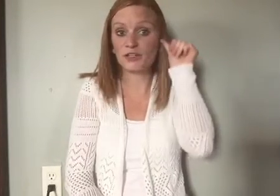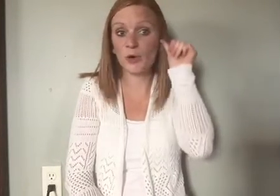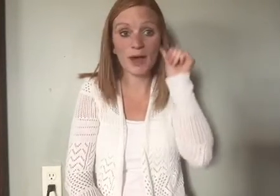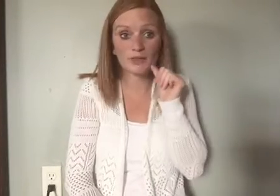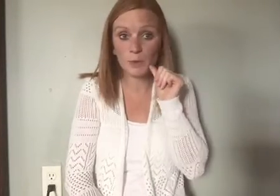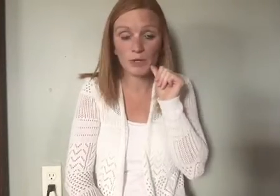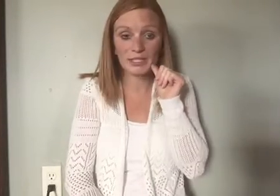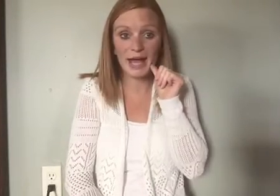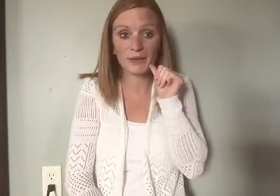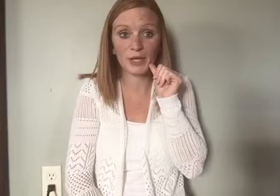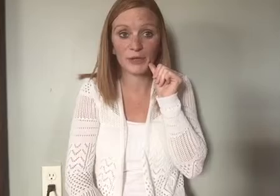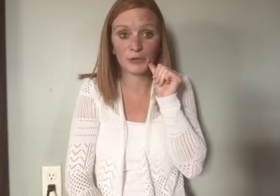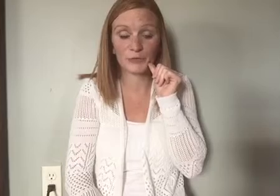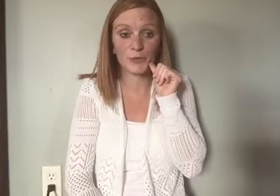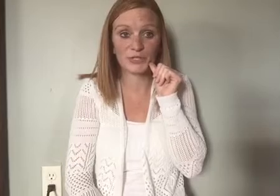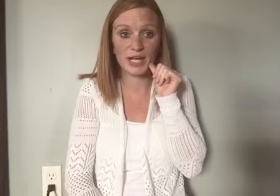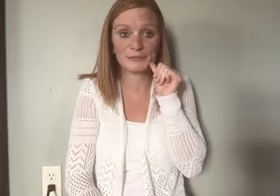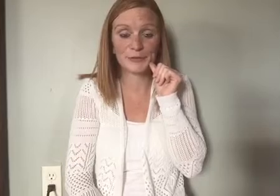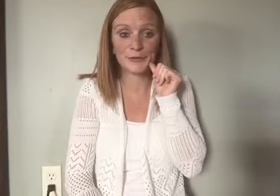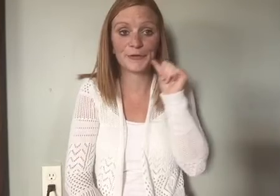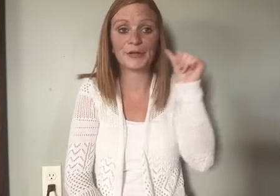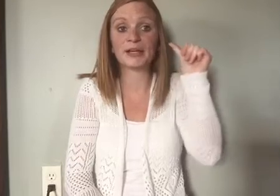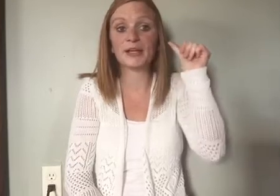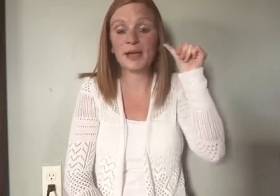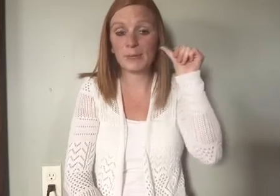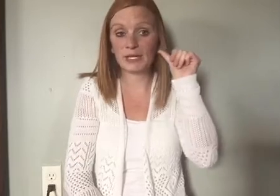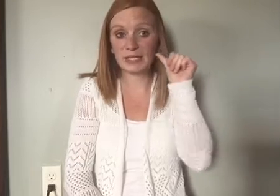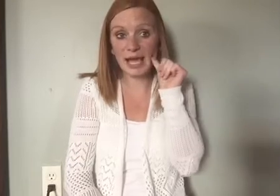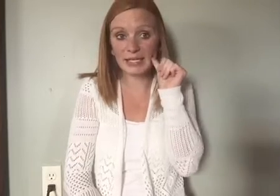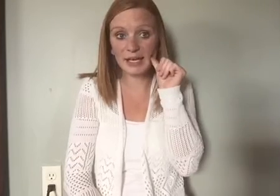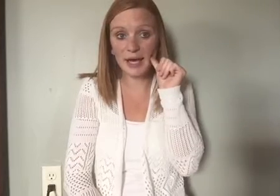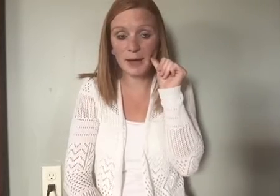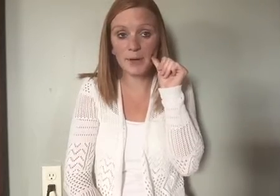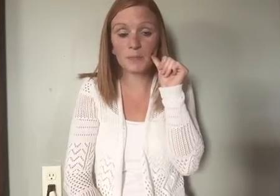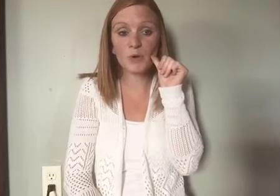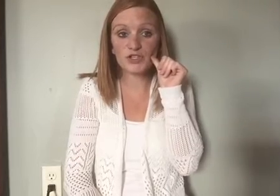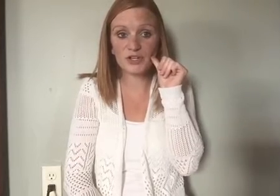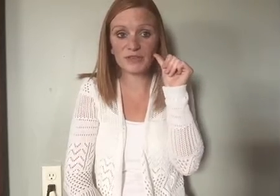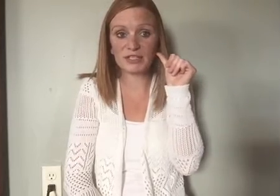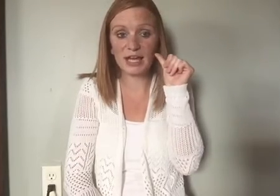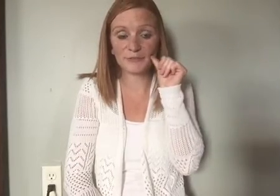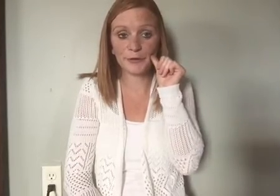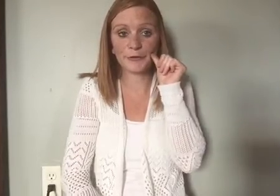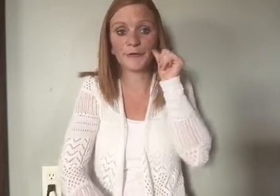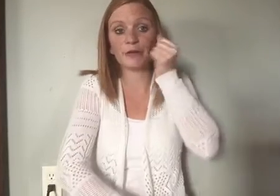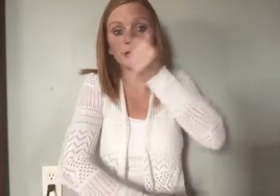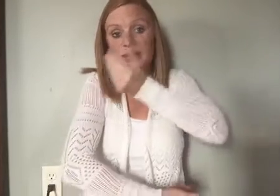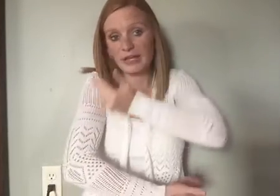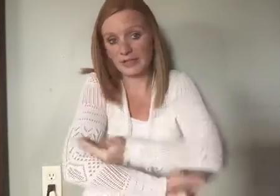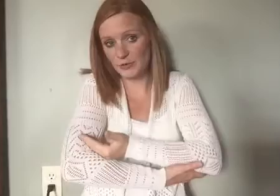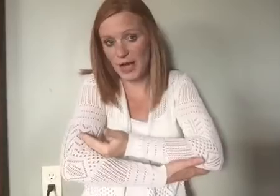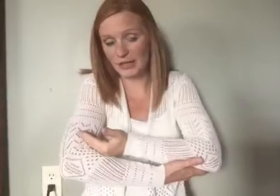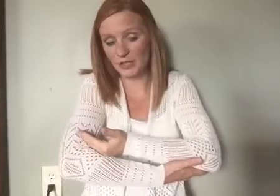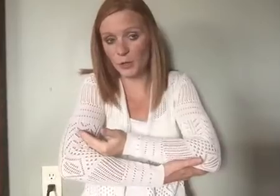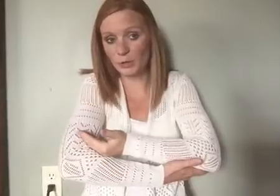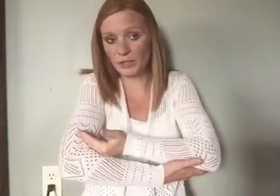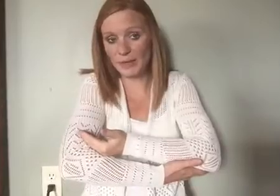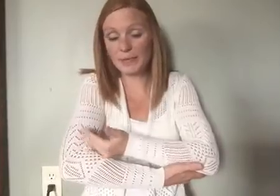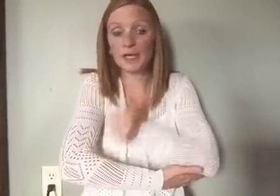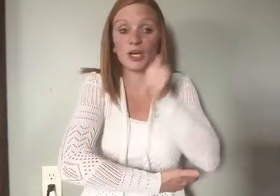don't have to pull it down like the full sign for girl, but it's kind of a portion of the sign for girl, then you act like you're holding a baby.